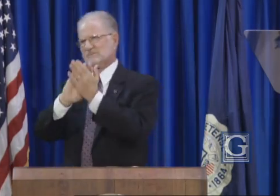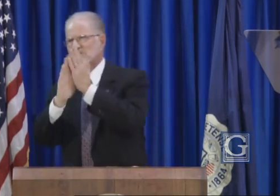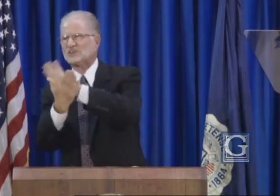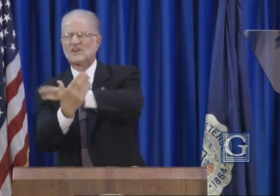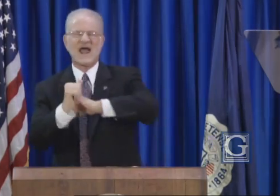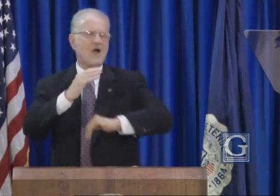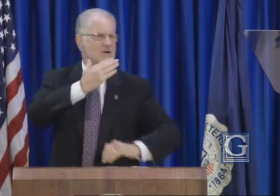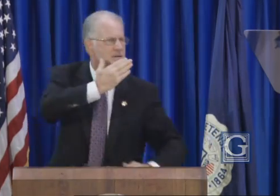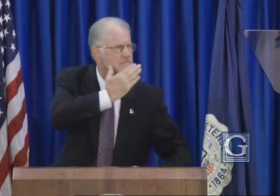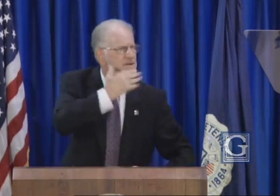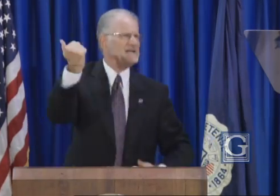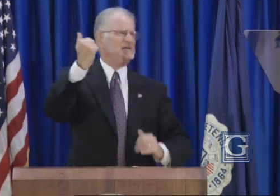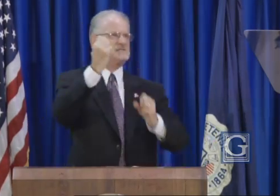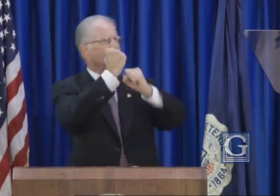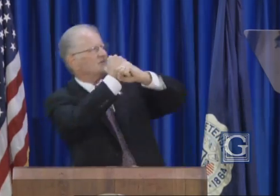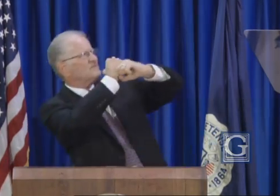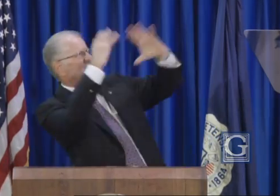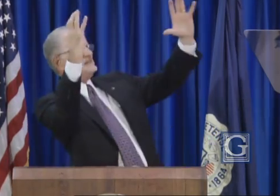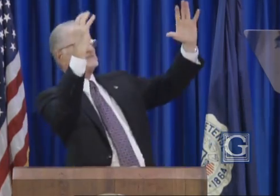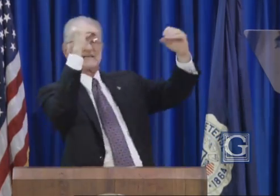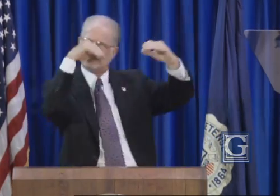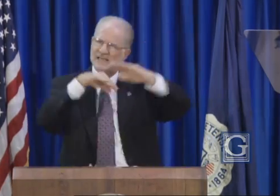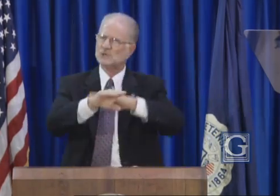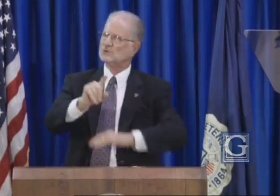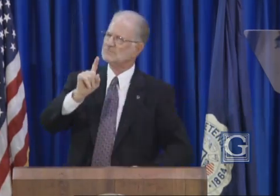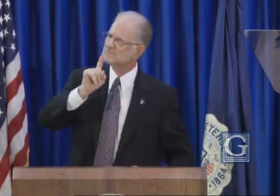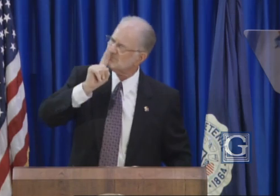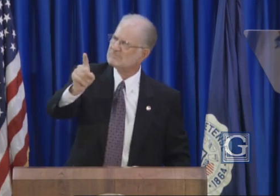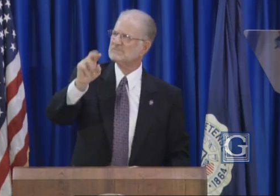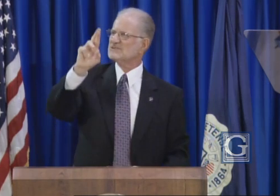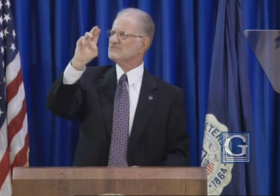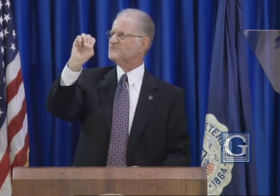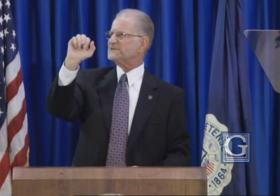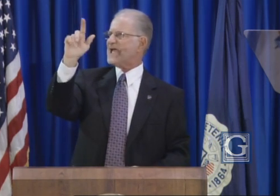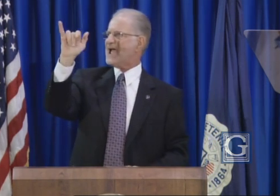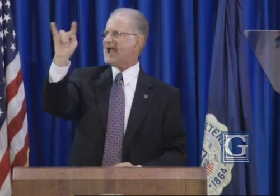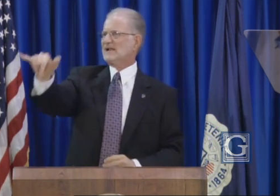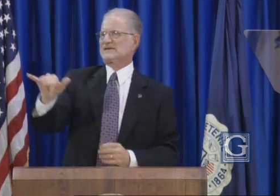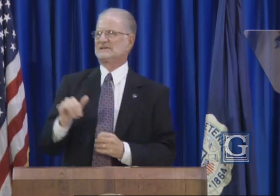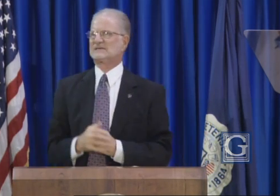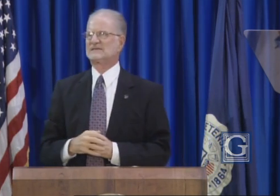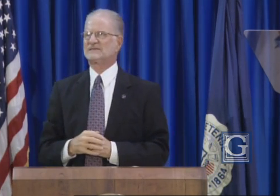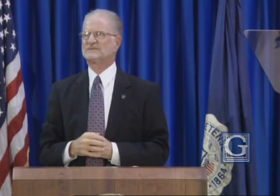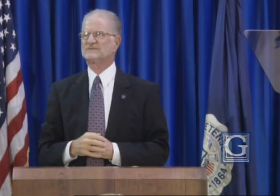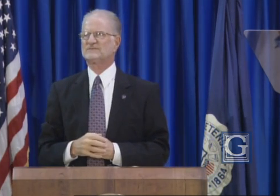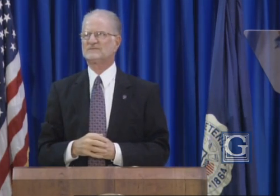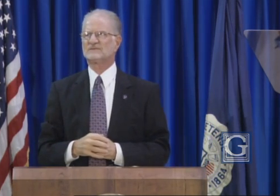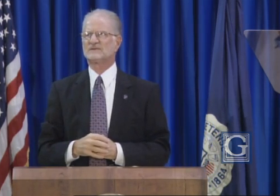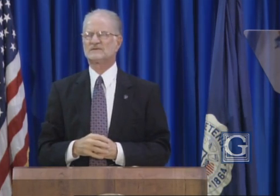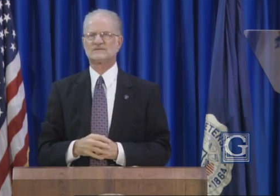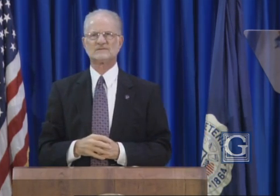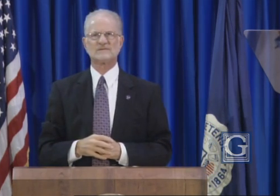And with that, let us talk about how we can turn our best visions into reality.